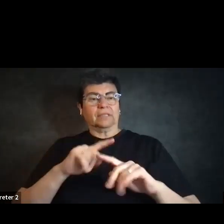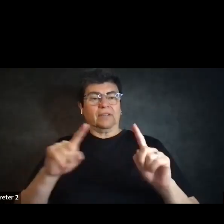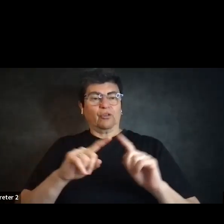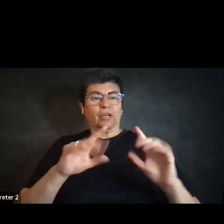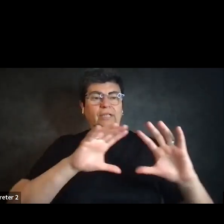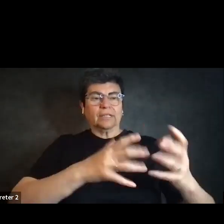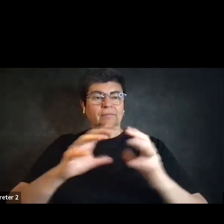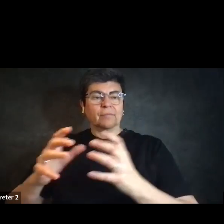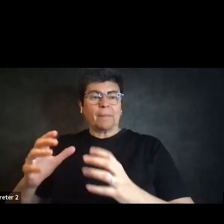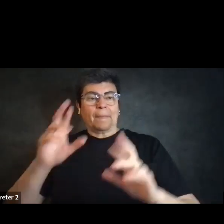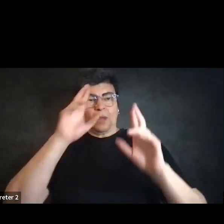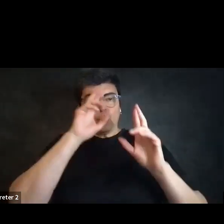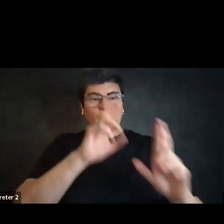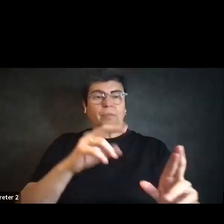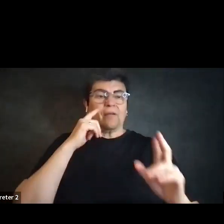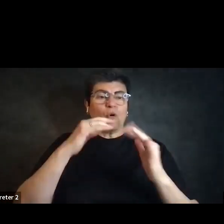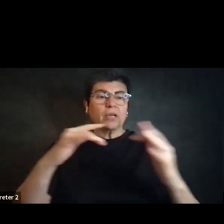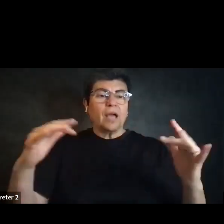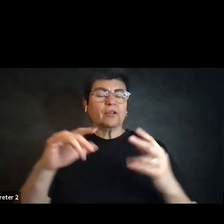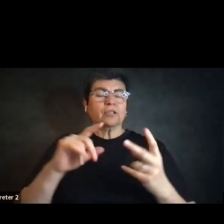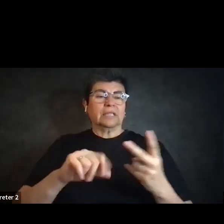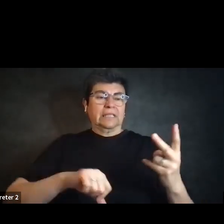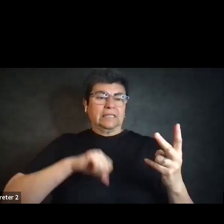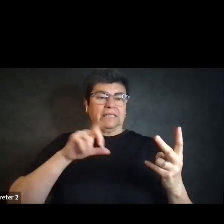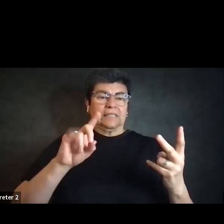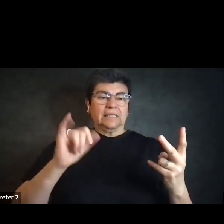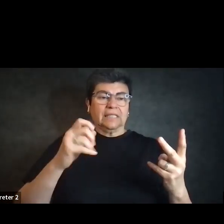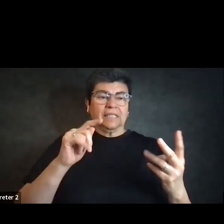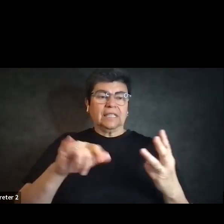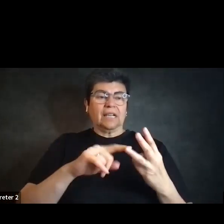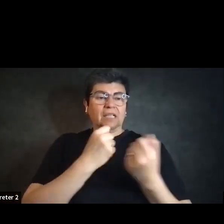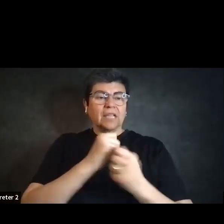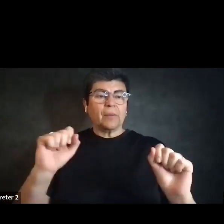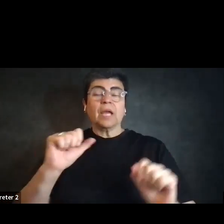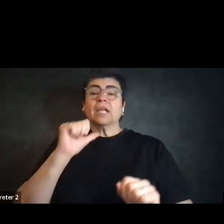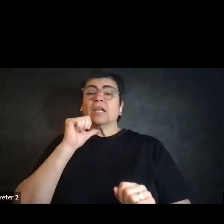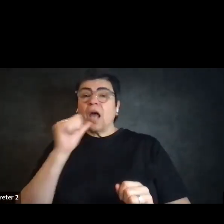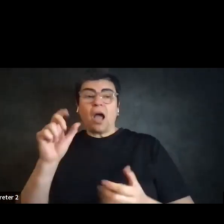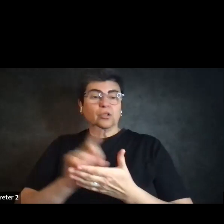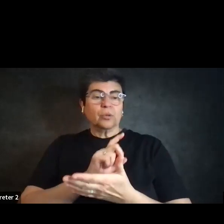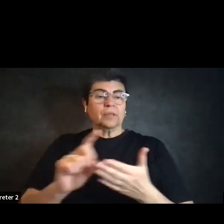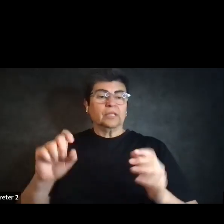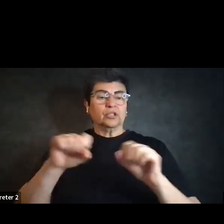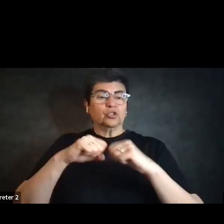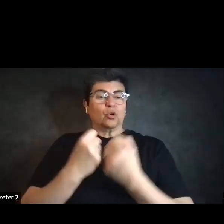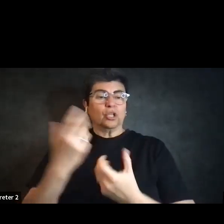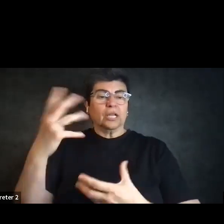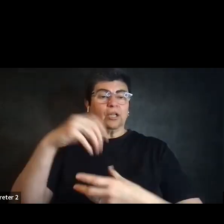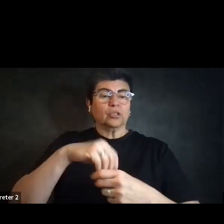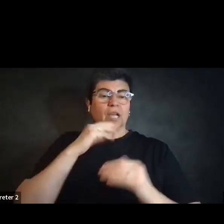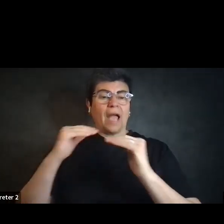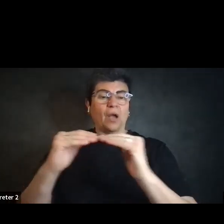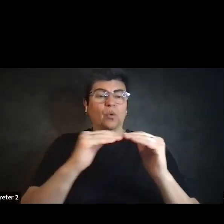themes: respect for diversity, dignity, autonomy, non-discrimination, social inclusion,